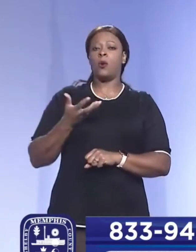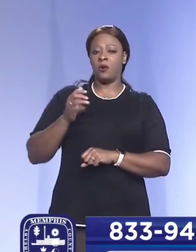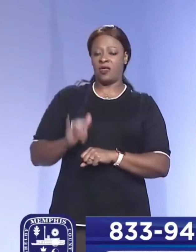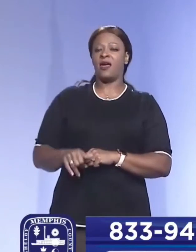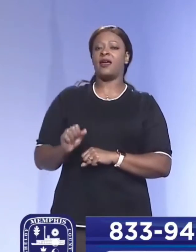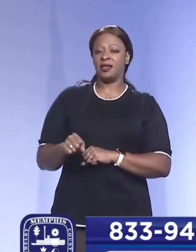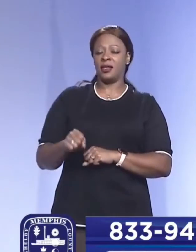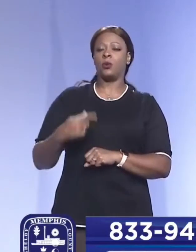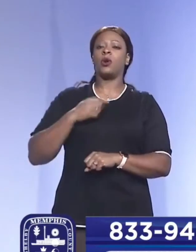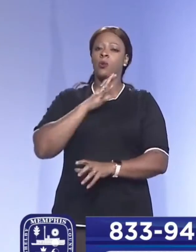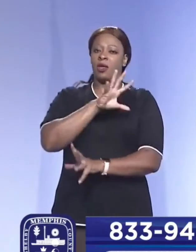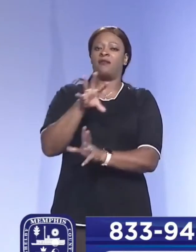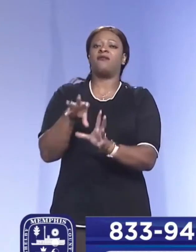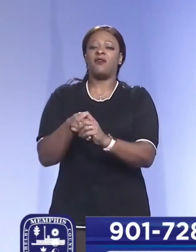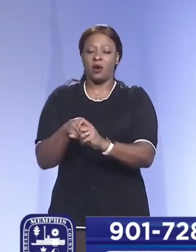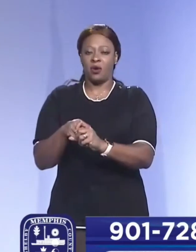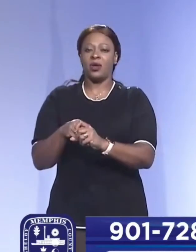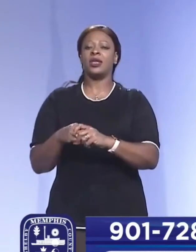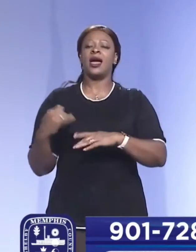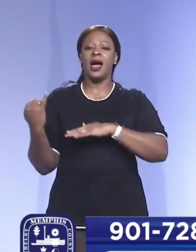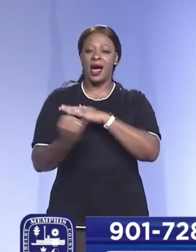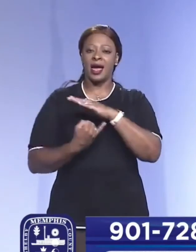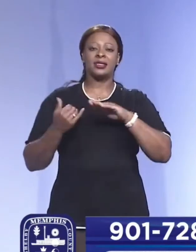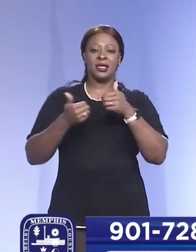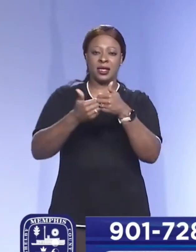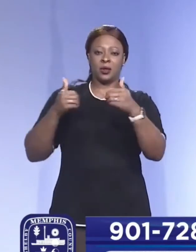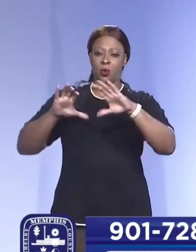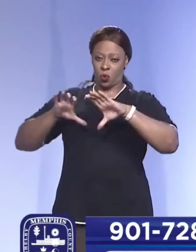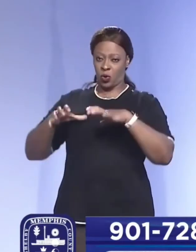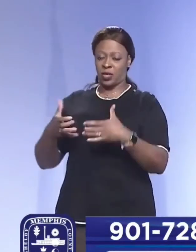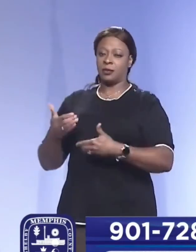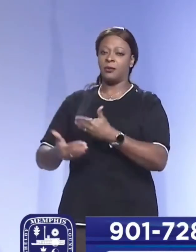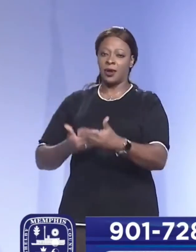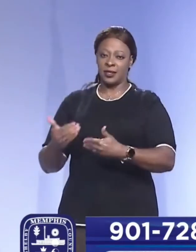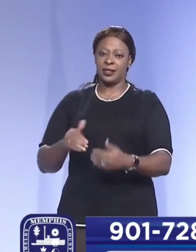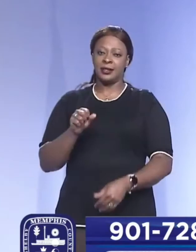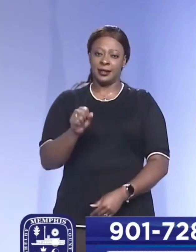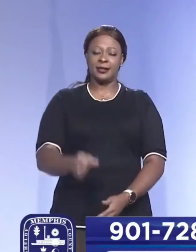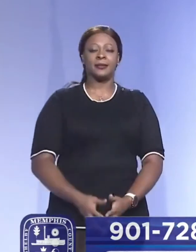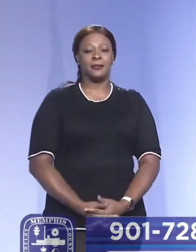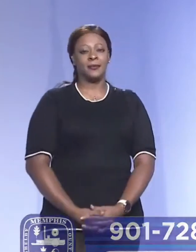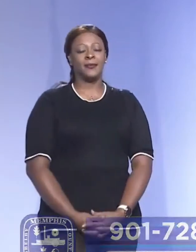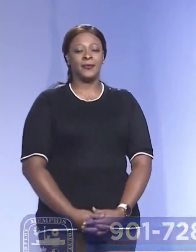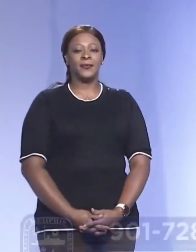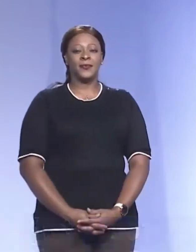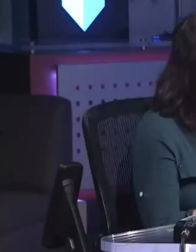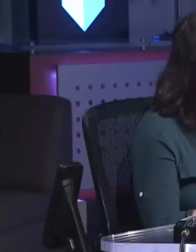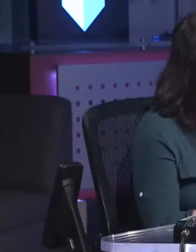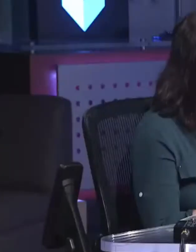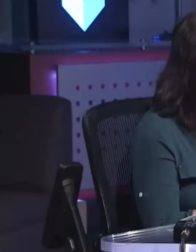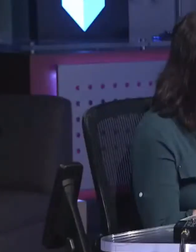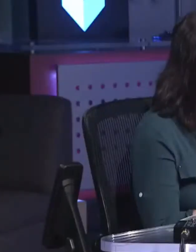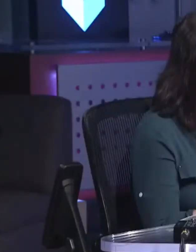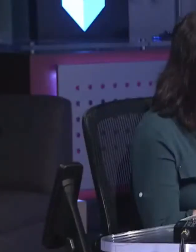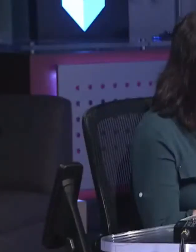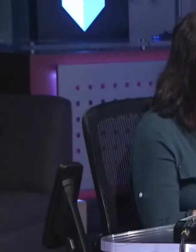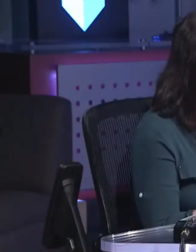be involved in the isolation and quarantine process. Brad Broders, Local